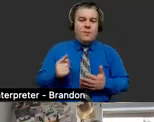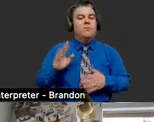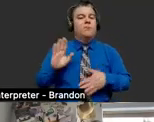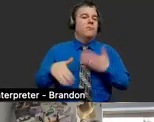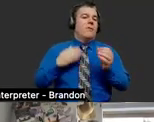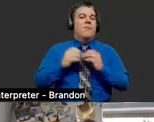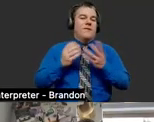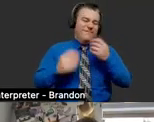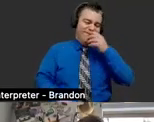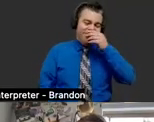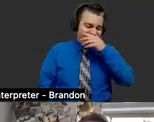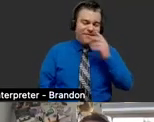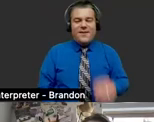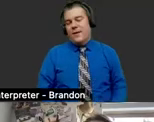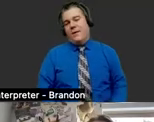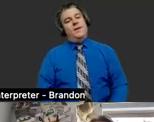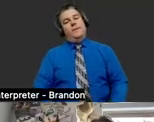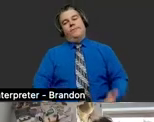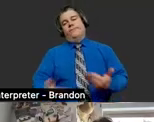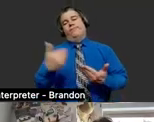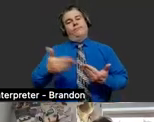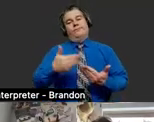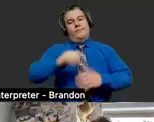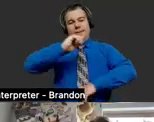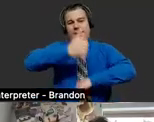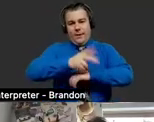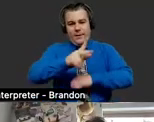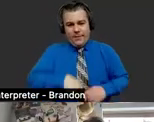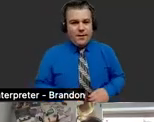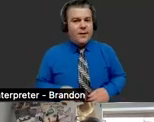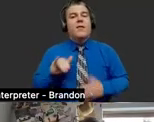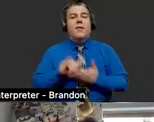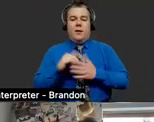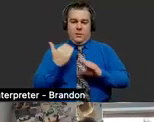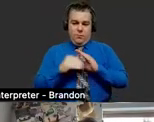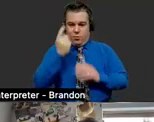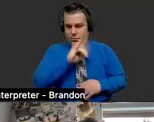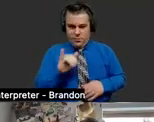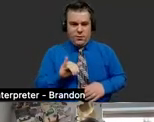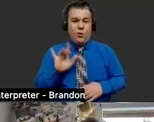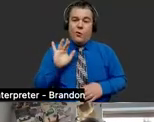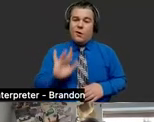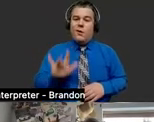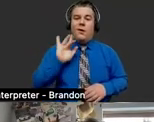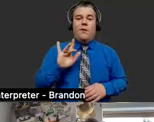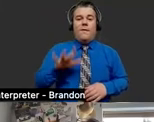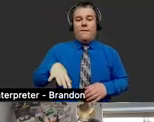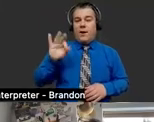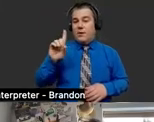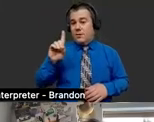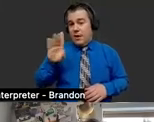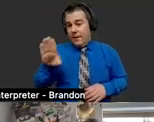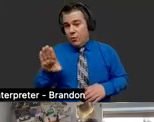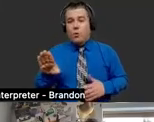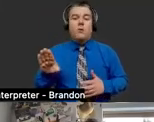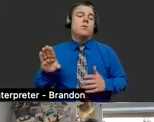So totally easy to set up. That's what the email looks like. You click on there, you'll find your dashboard, and you can